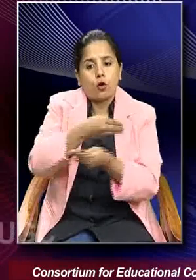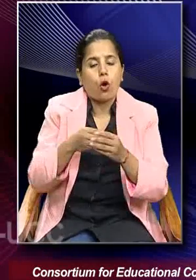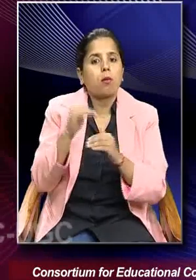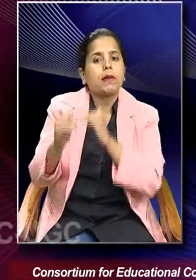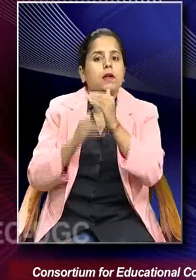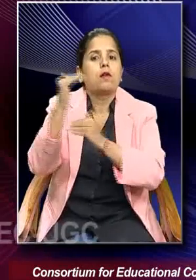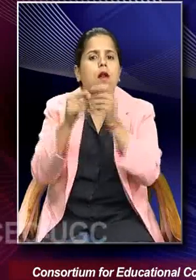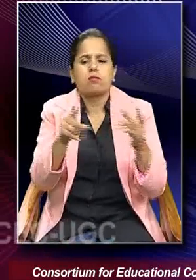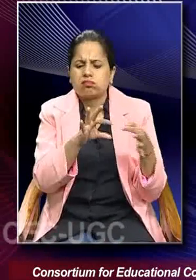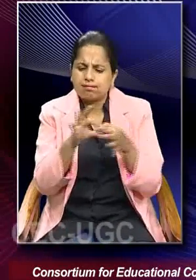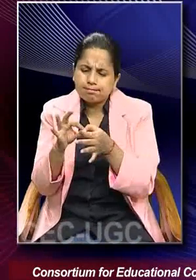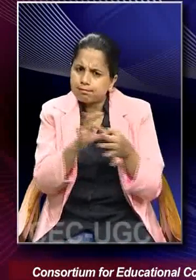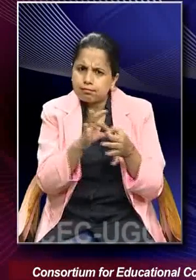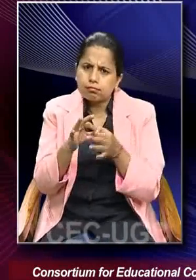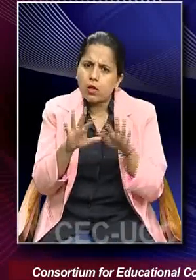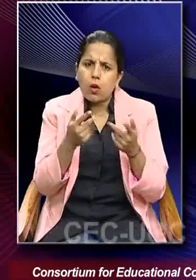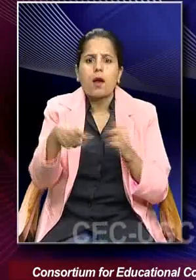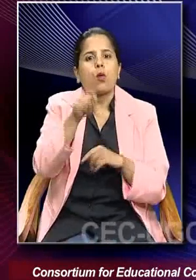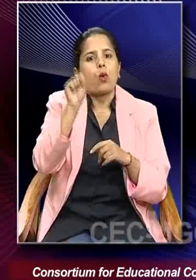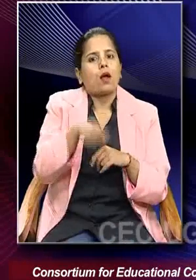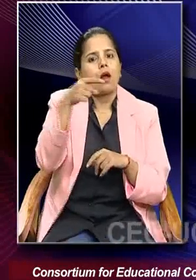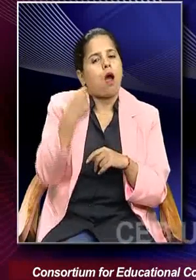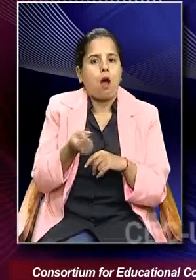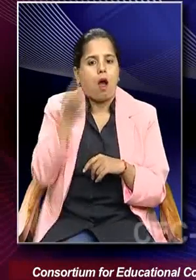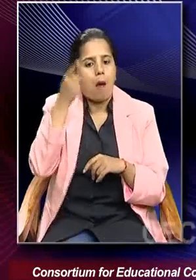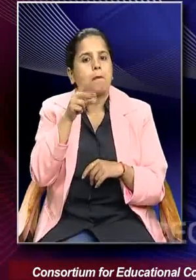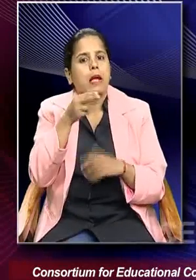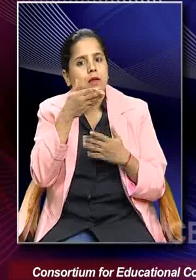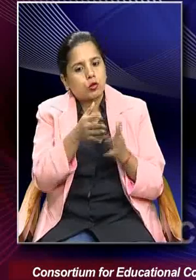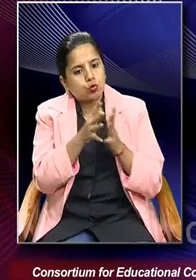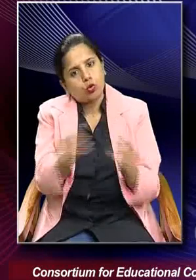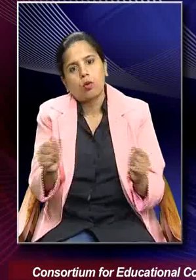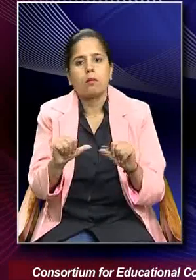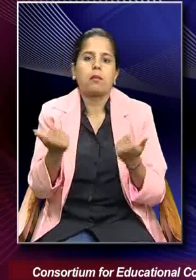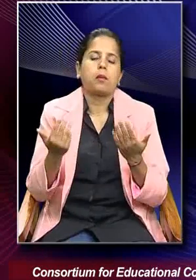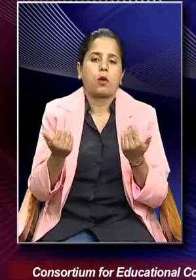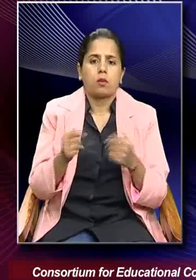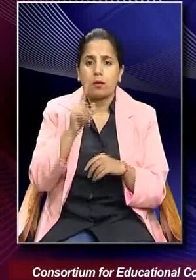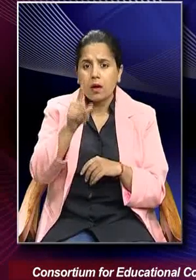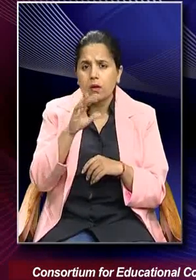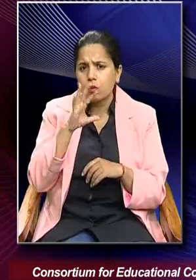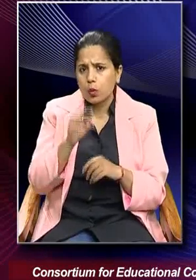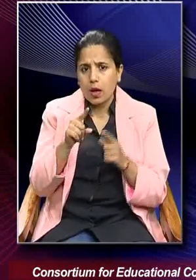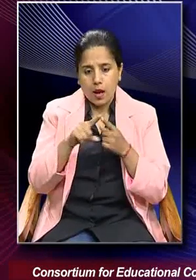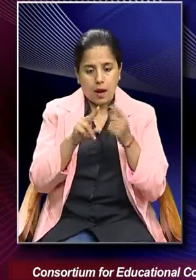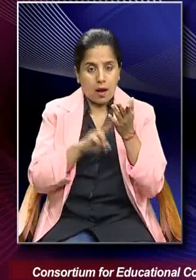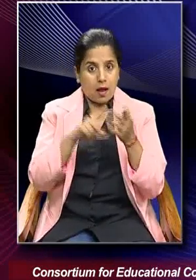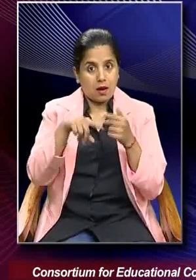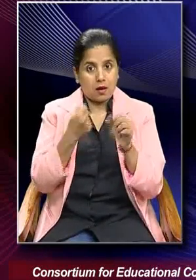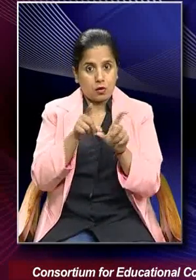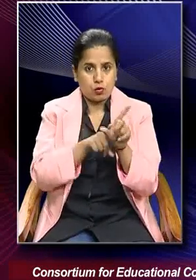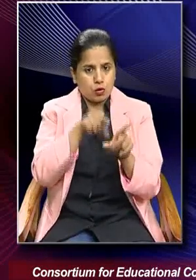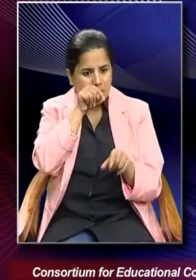each other, then only one can resolve the issue. Now, what is the role of energy in